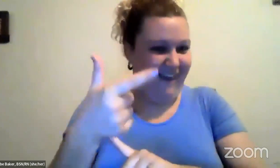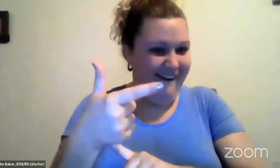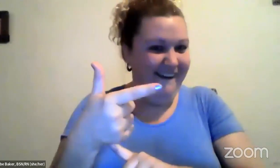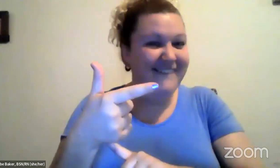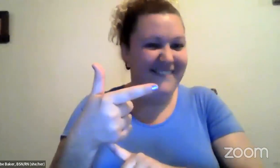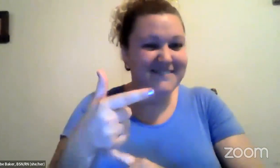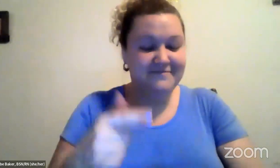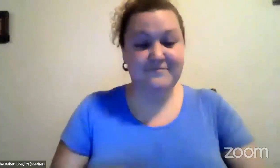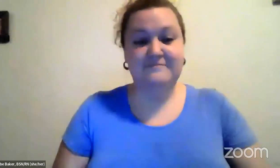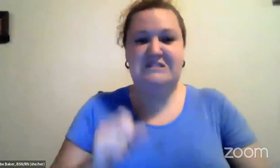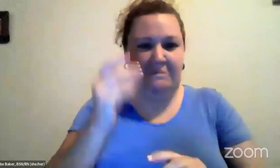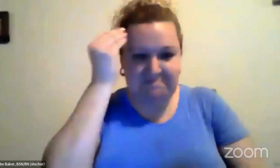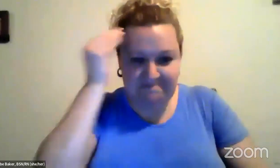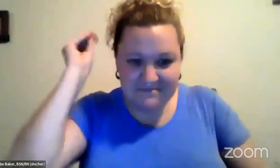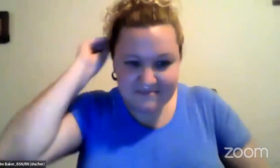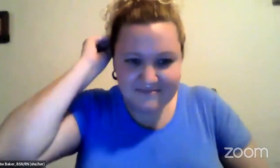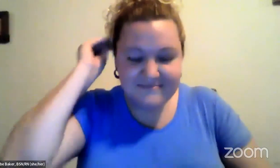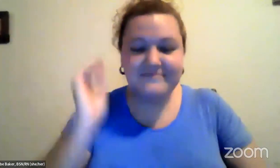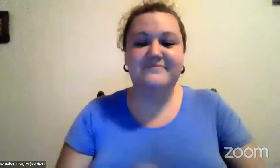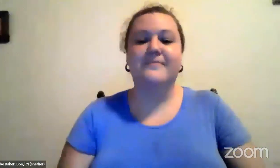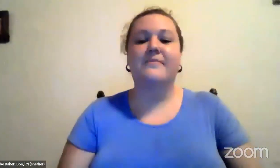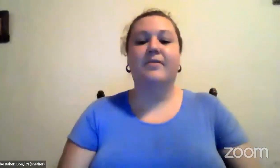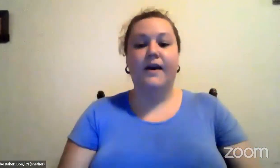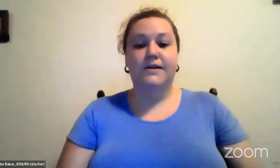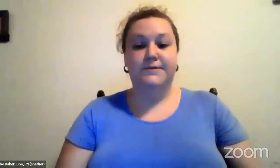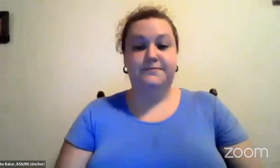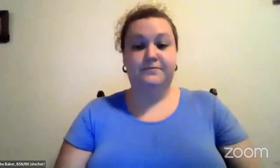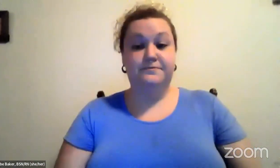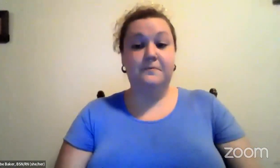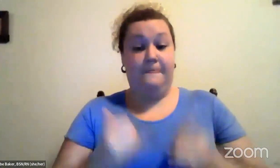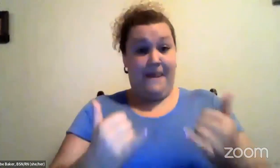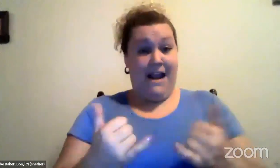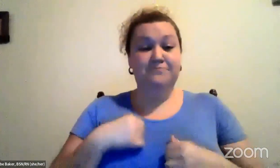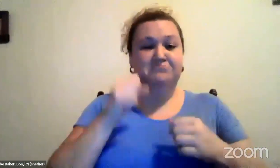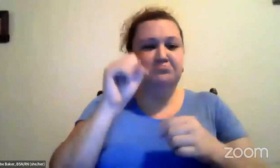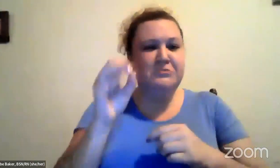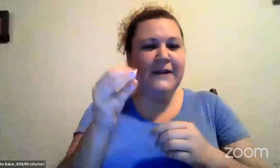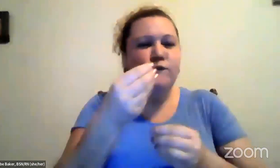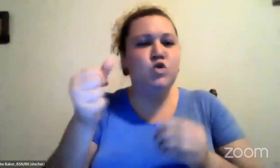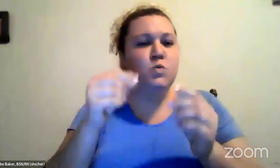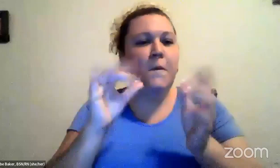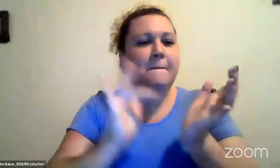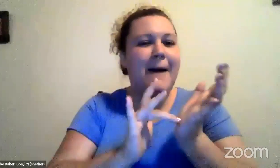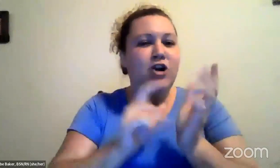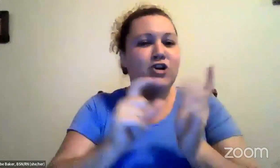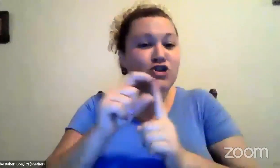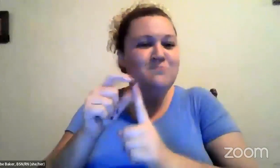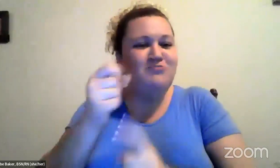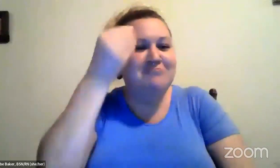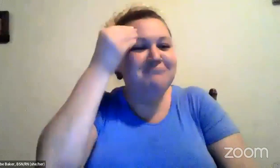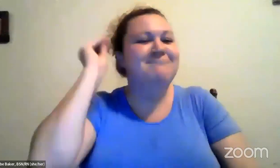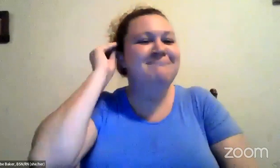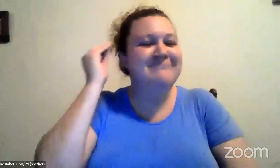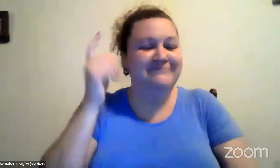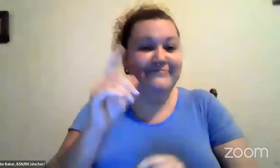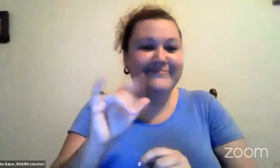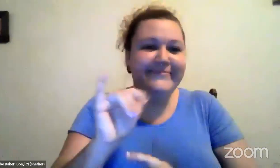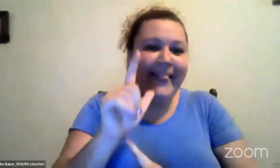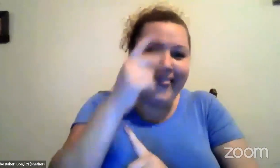that's actually normal because it was taken on the leg. So it's just something to keep in mind. So a couple medical terms that I want you to